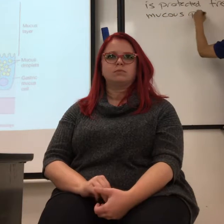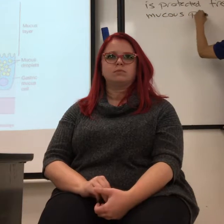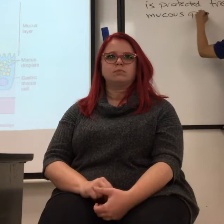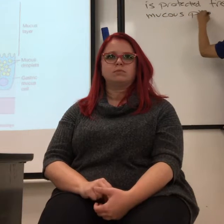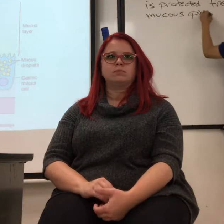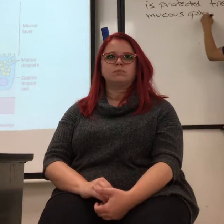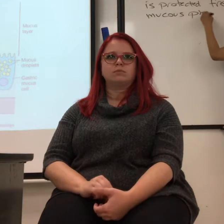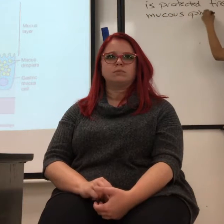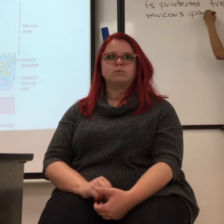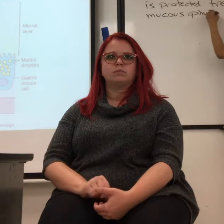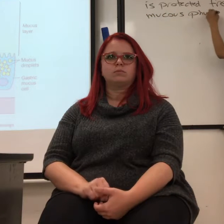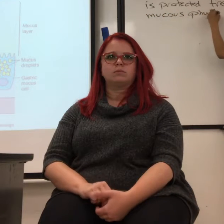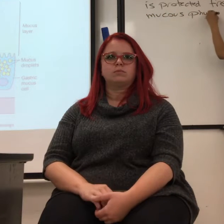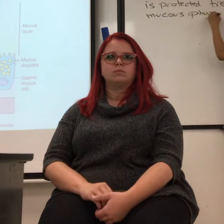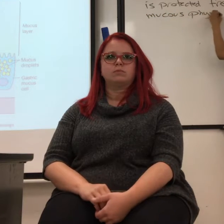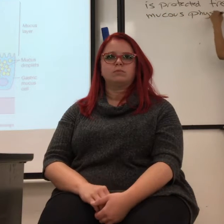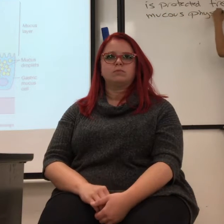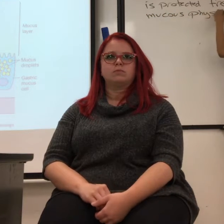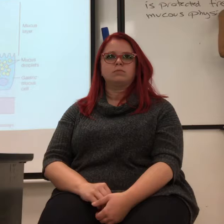Physical barrier.